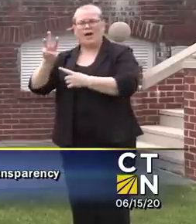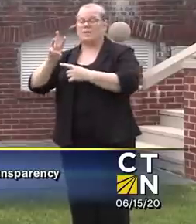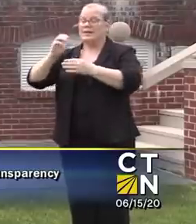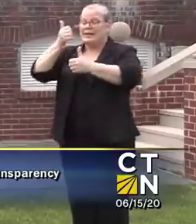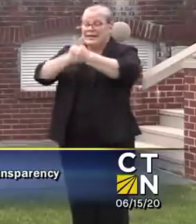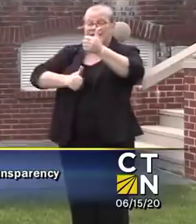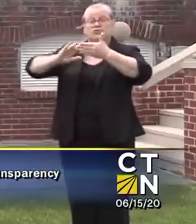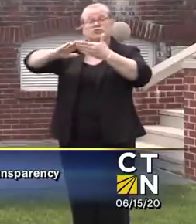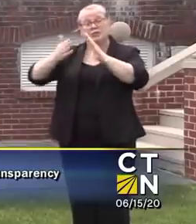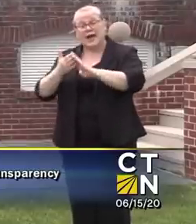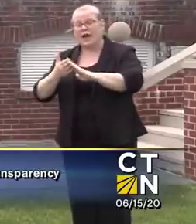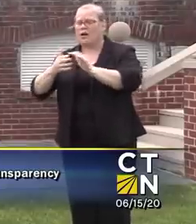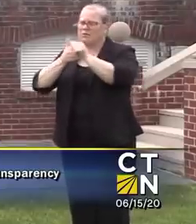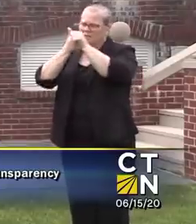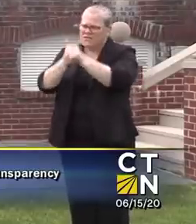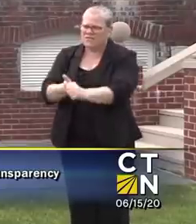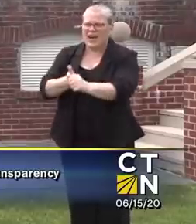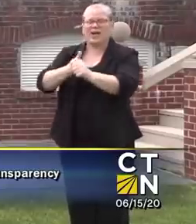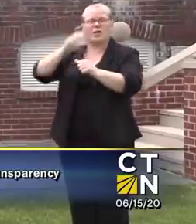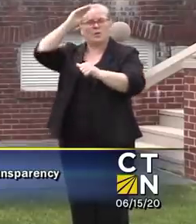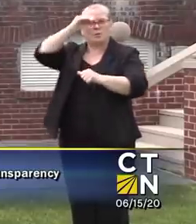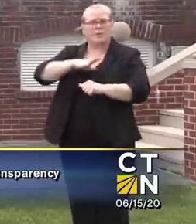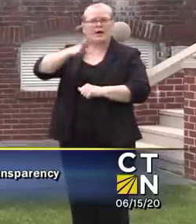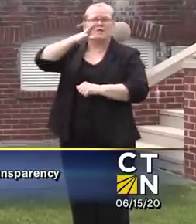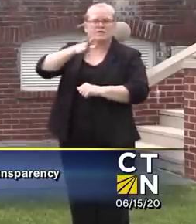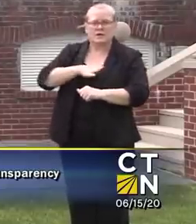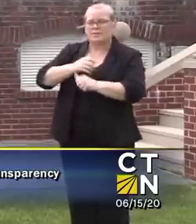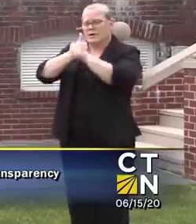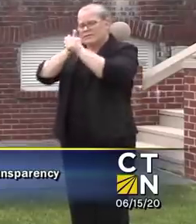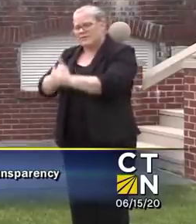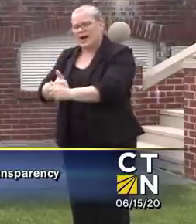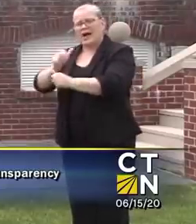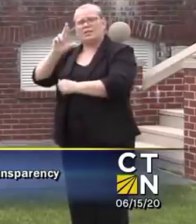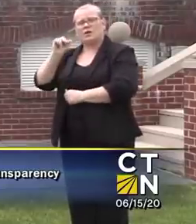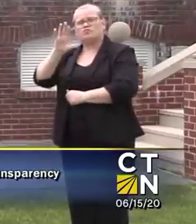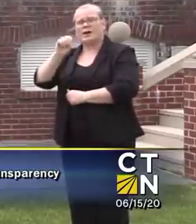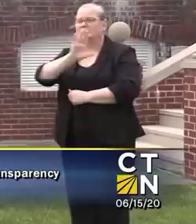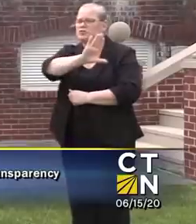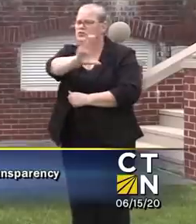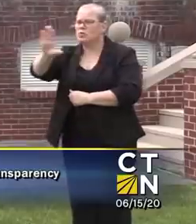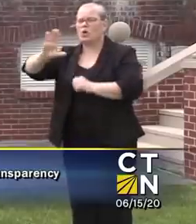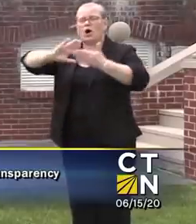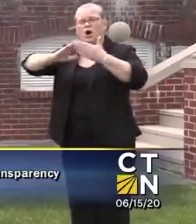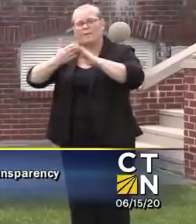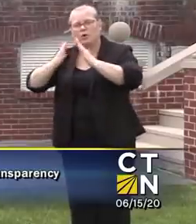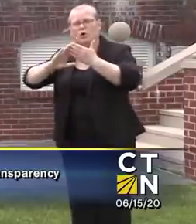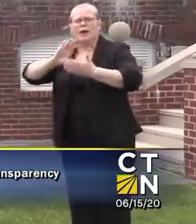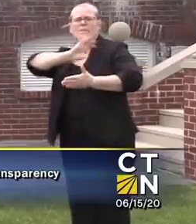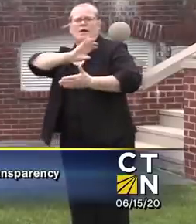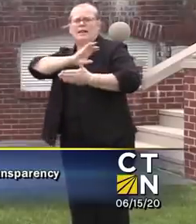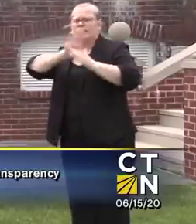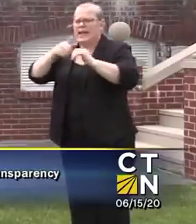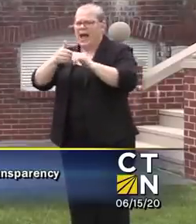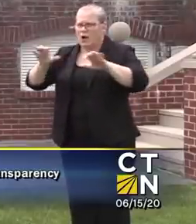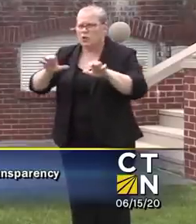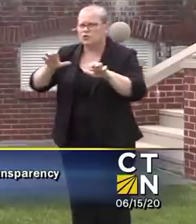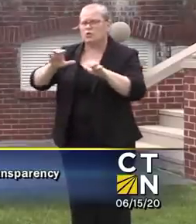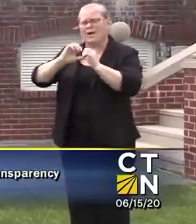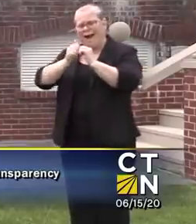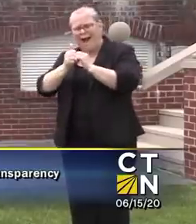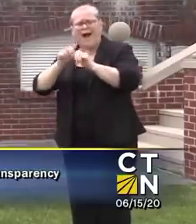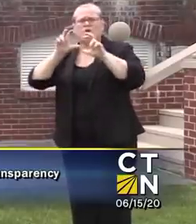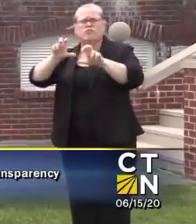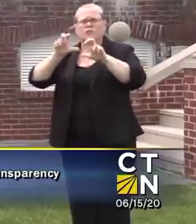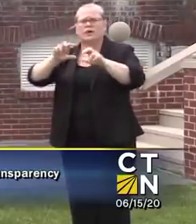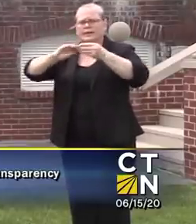doing, how that impacts your community, and how that's broken down by race and gender. I just think in the name of transparency, we want you to